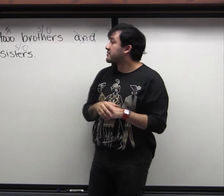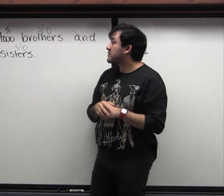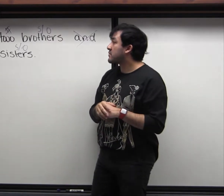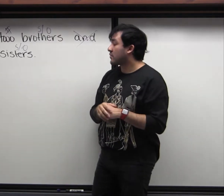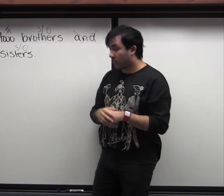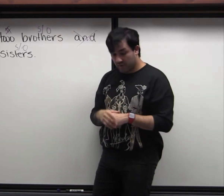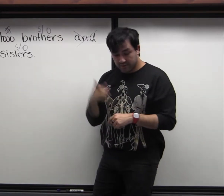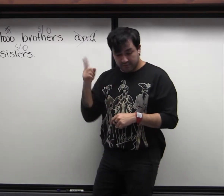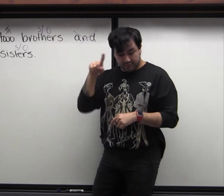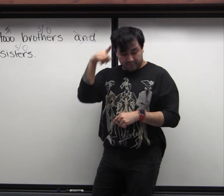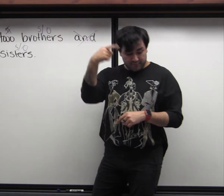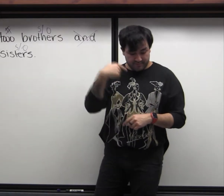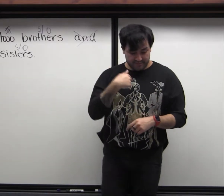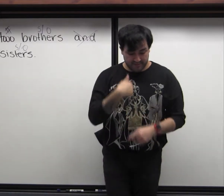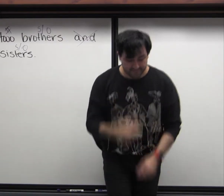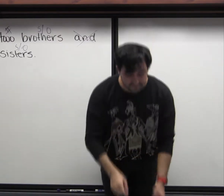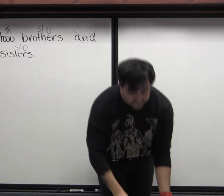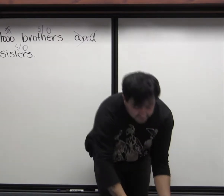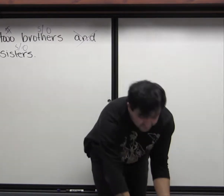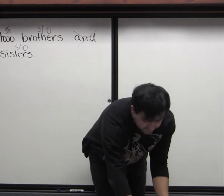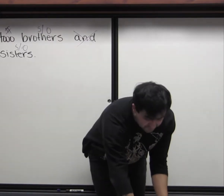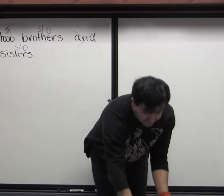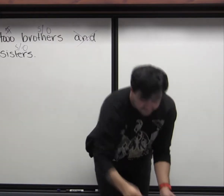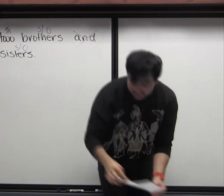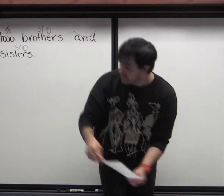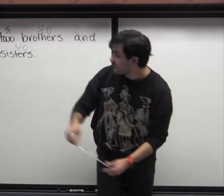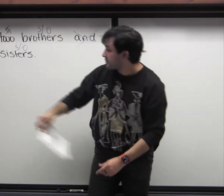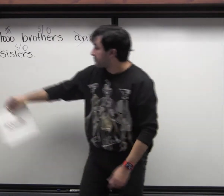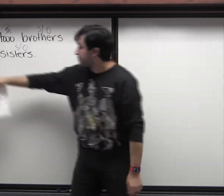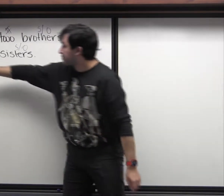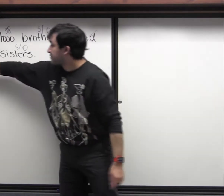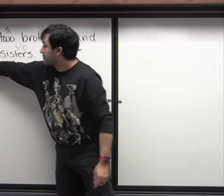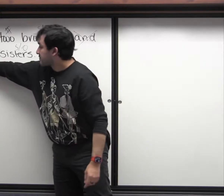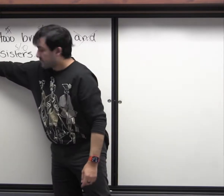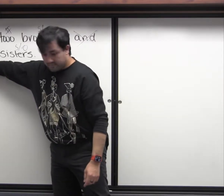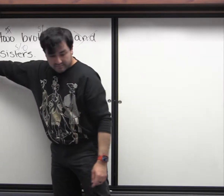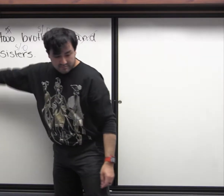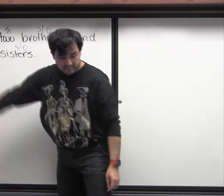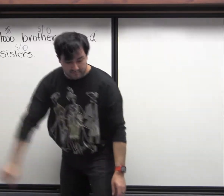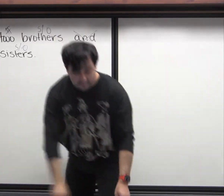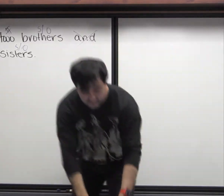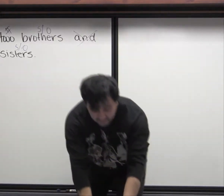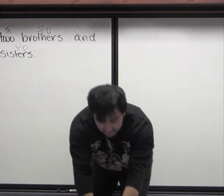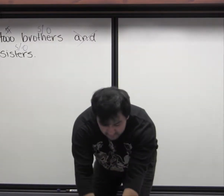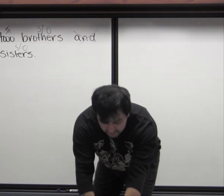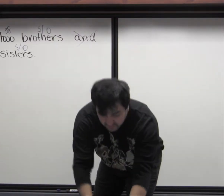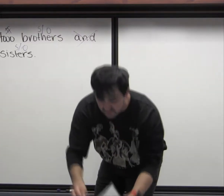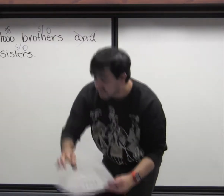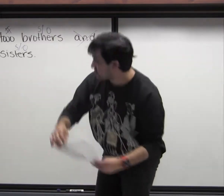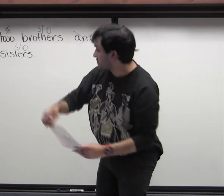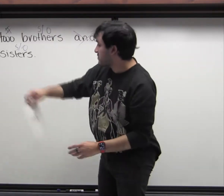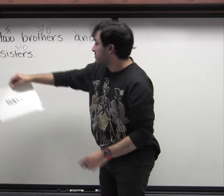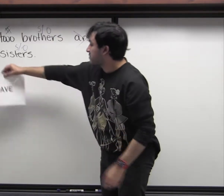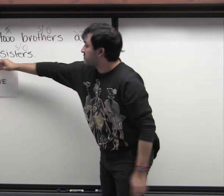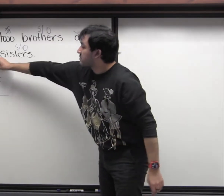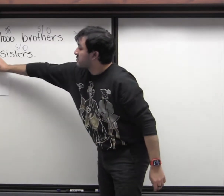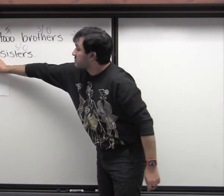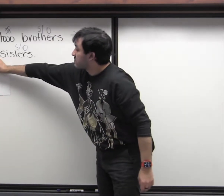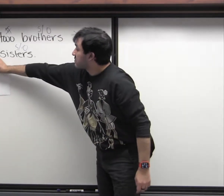of movement, but for the most part, we can just follow what it is in English. So let's go ahead and start putting up all of our posters.